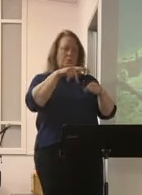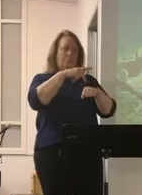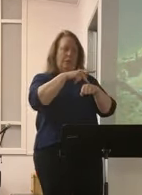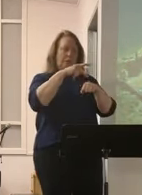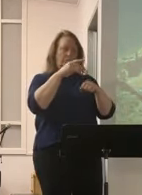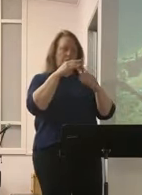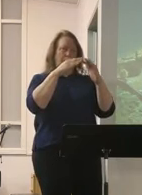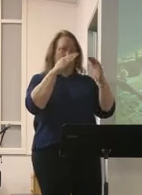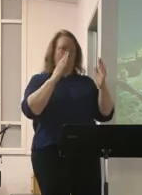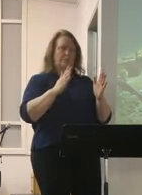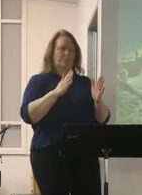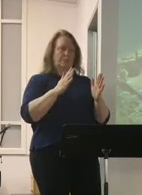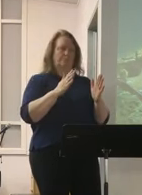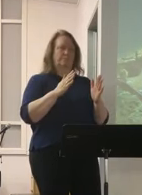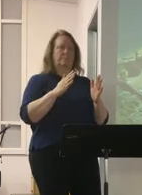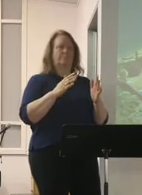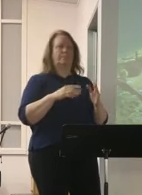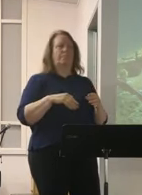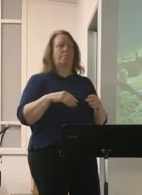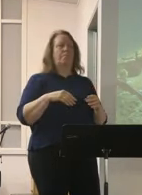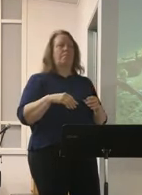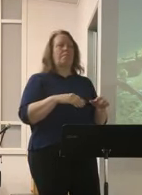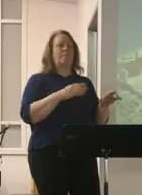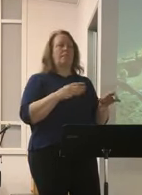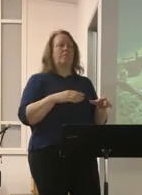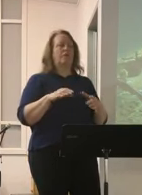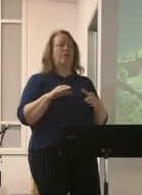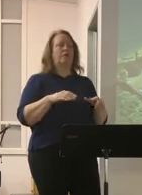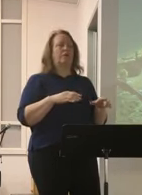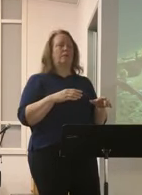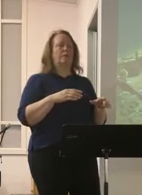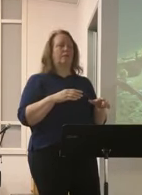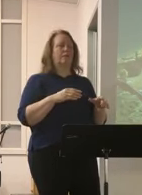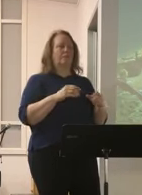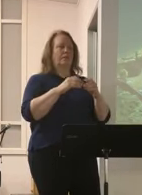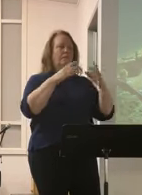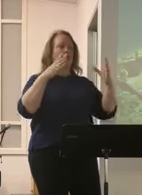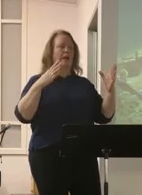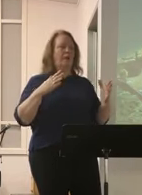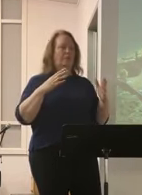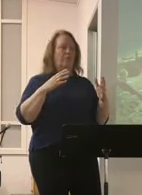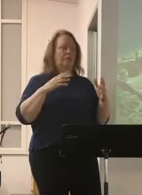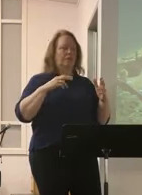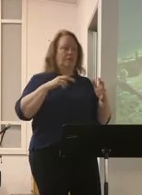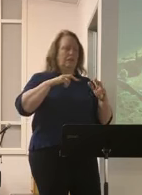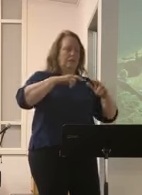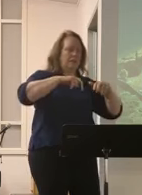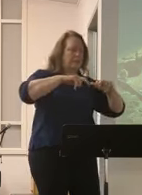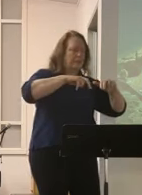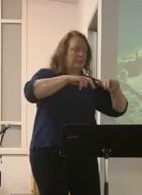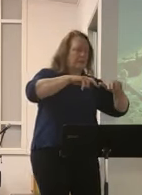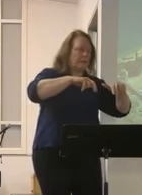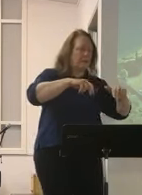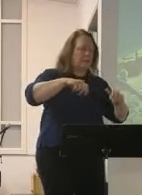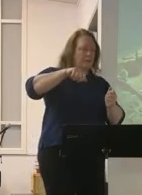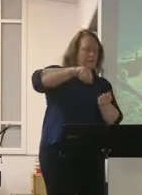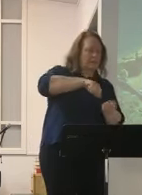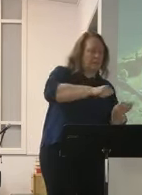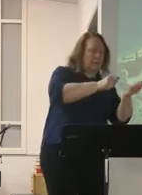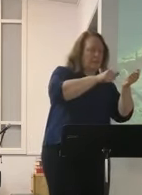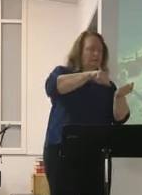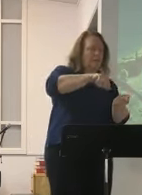done a ton of excavation there at Peter's house, and they have found things with Peter's name on